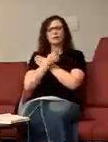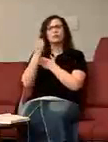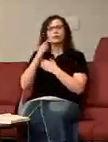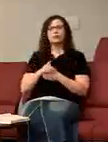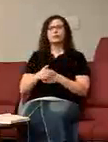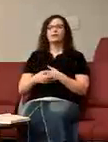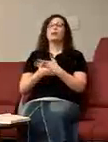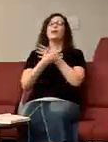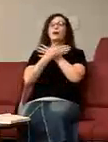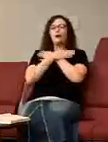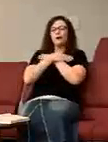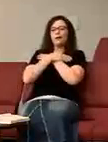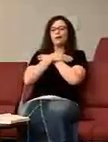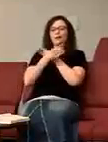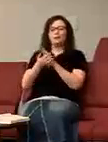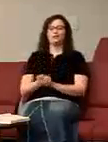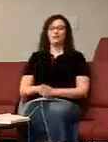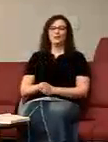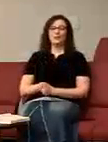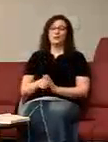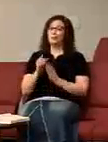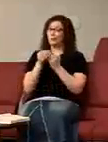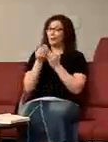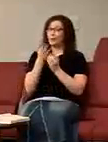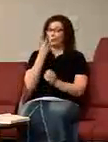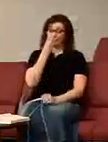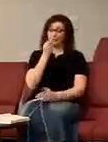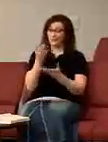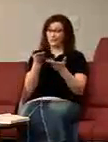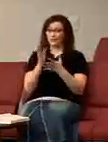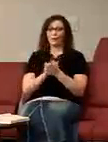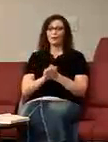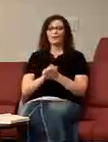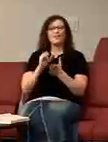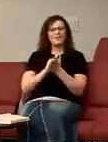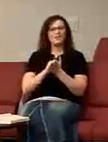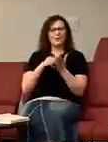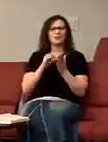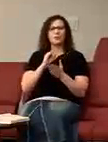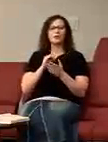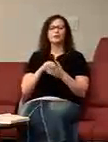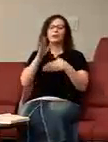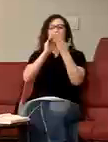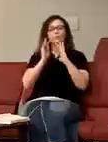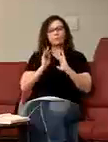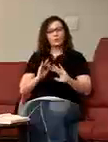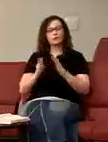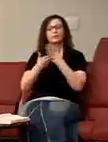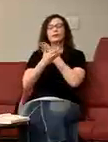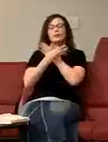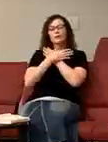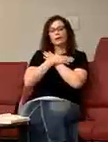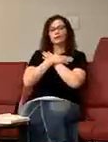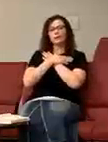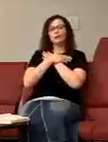Yeah, everybody's like, you almost fell asleep right there. But yeah, that's what it is. It's like this, a peace, a rest, you're